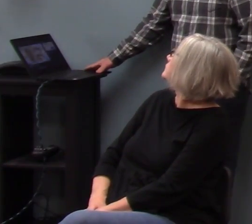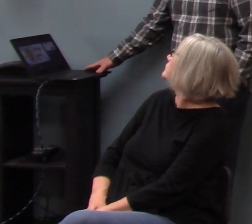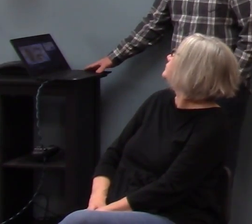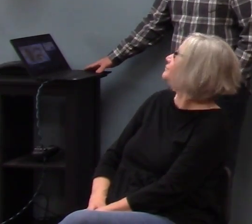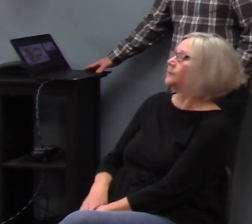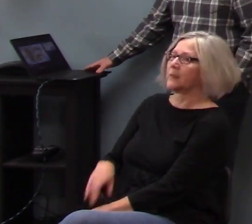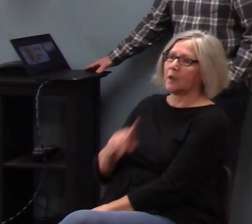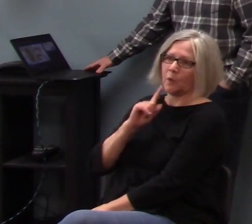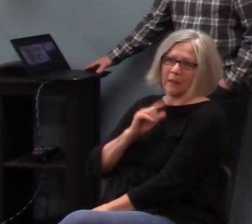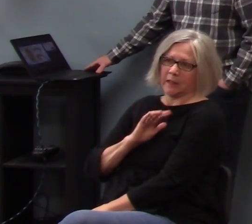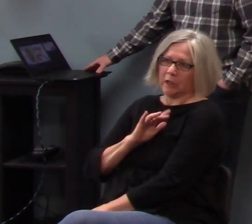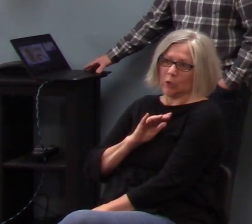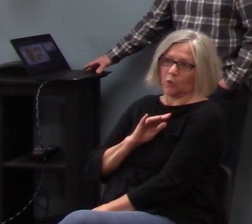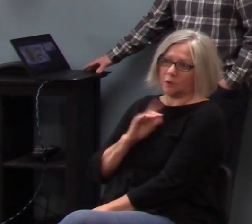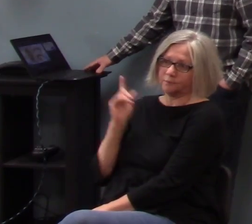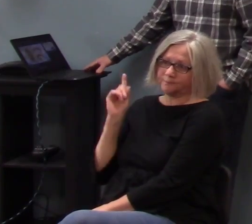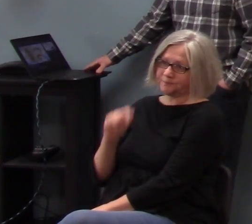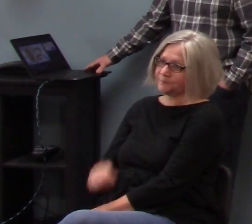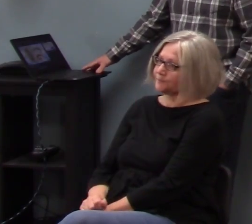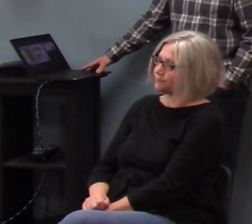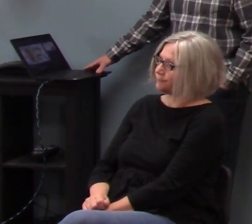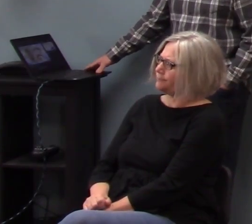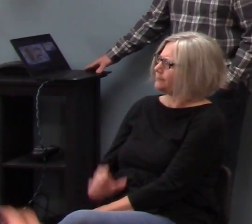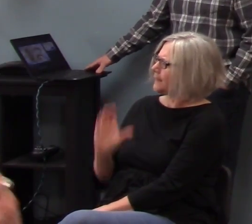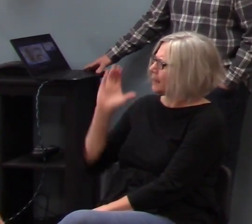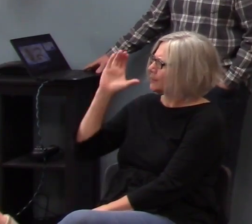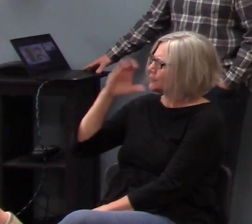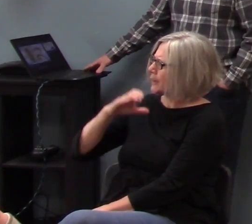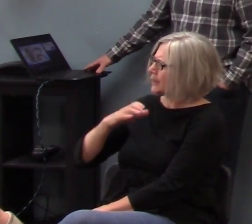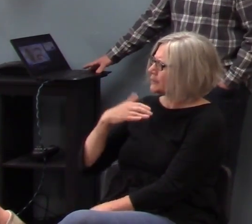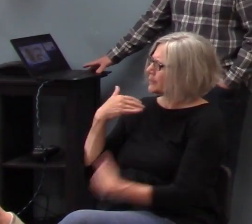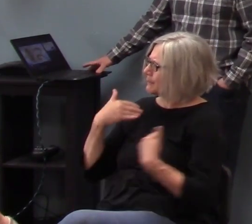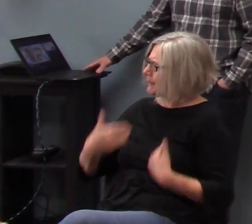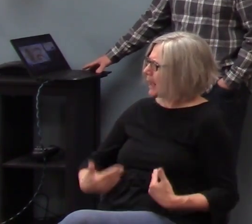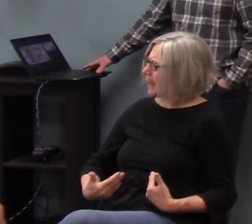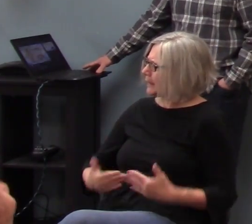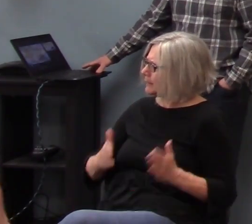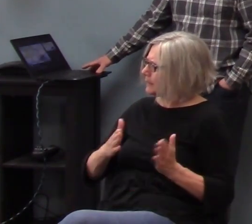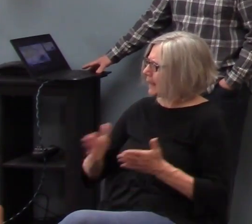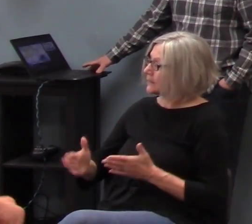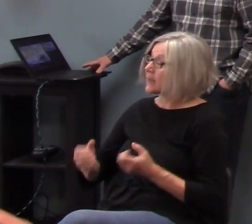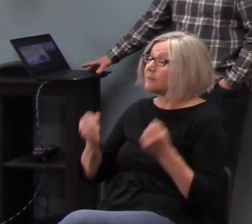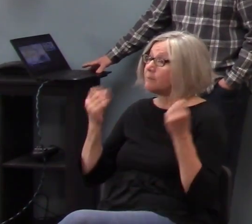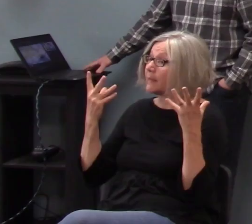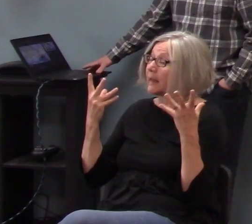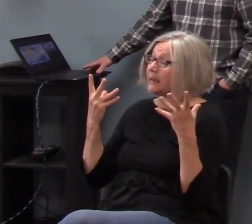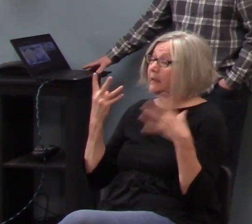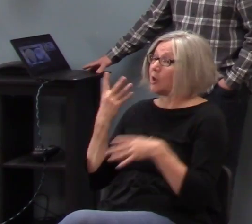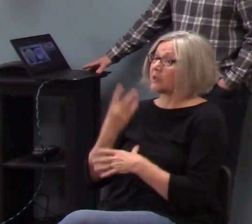Just some really cool looking fossils. Very, very strange body plans. Again, many of them are extinct and we don't see them today.